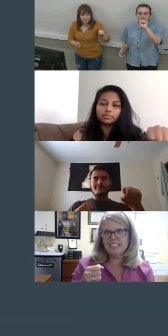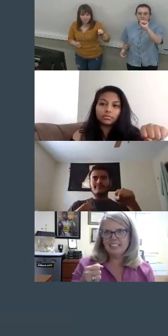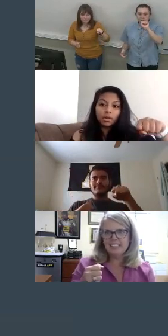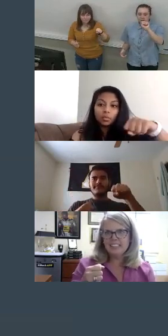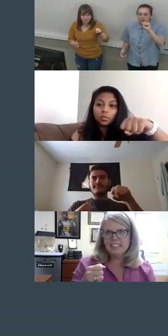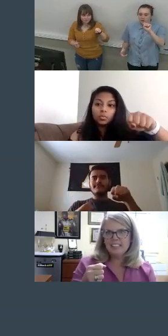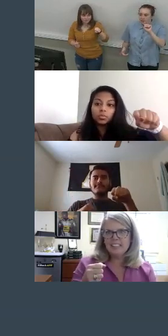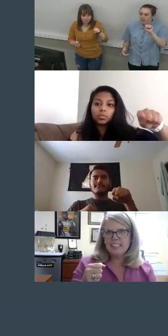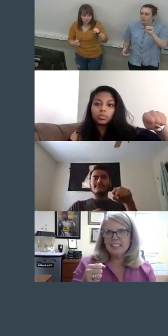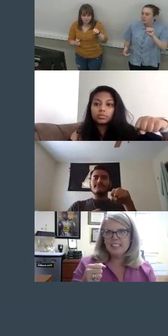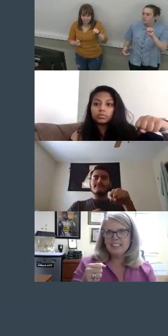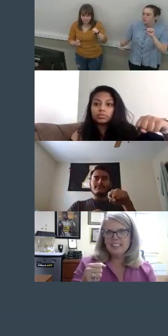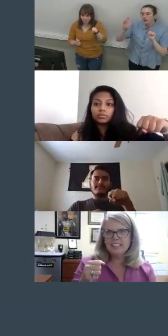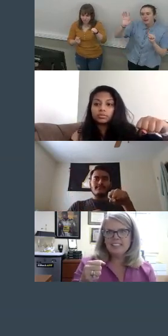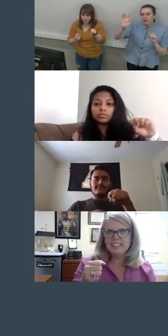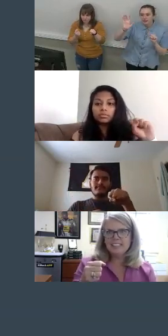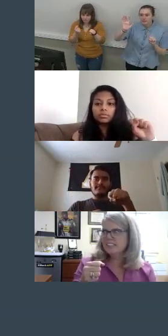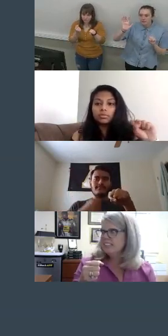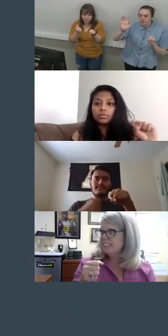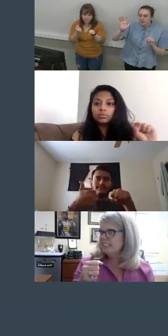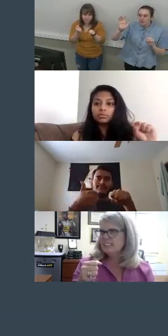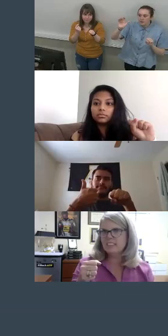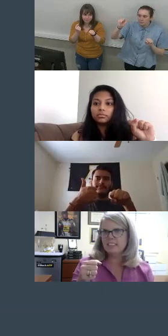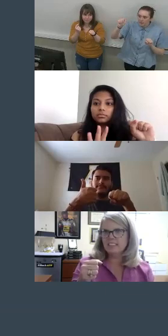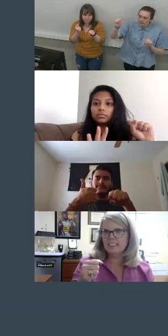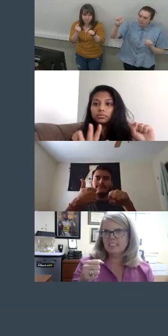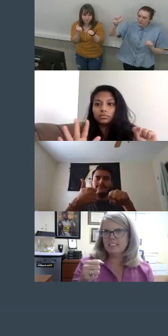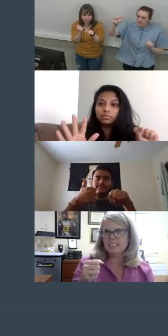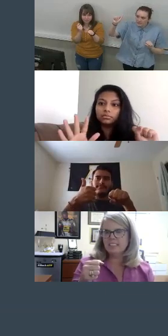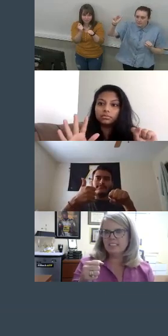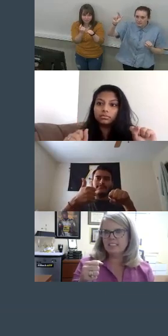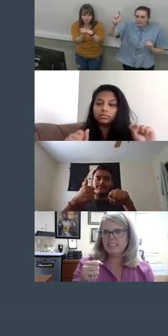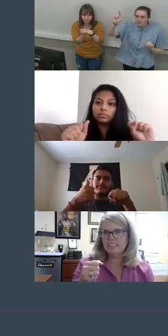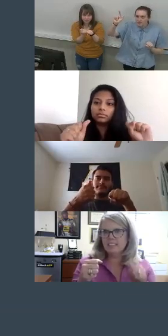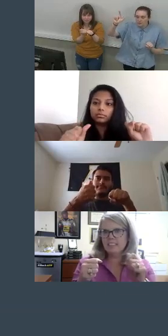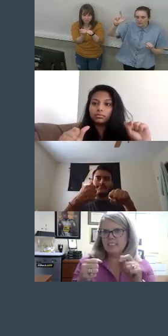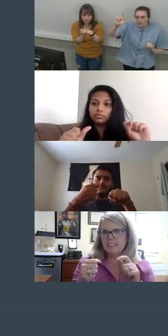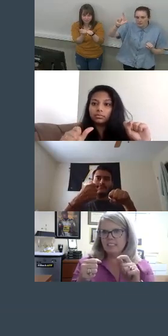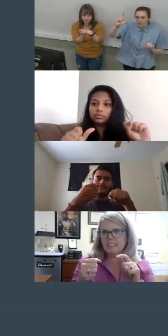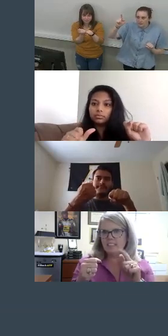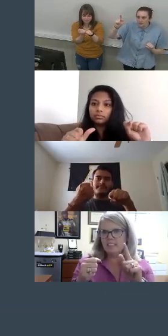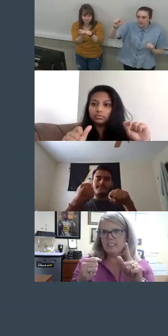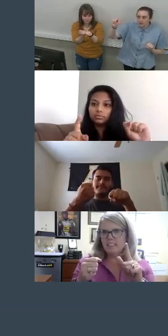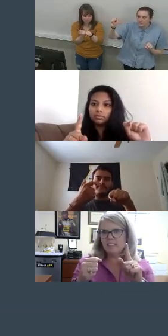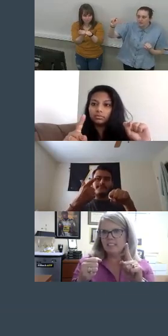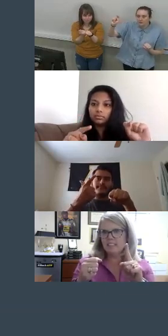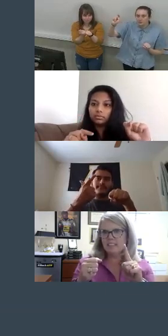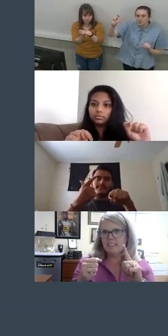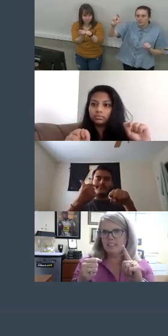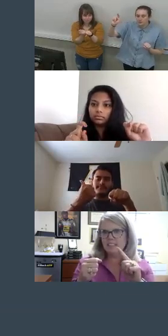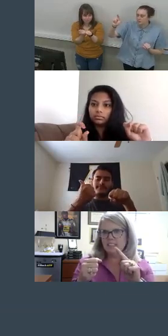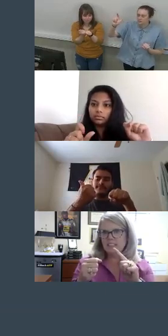fist. In your right hand, make a fist, but tuck your index finger